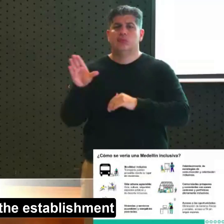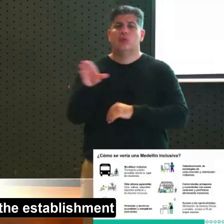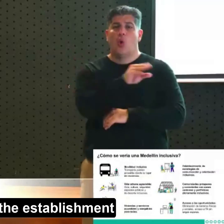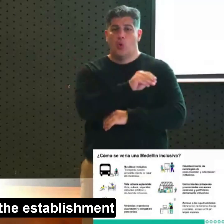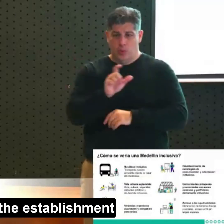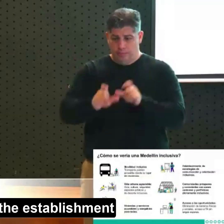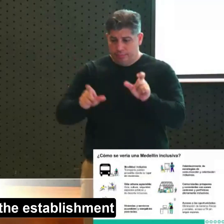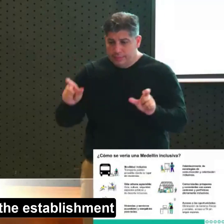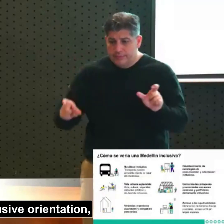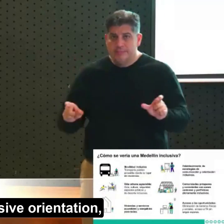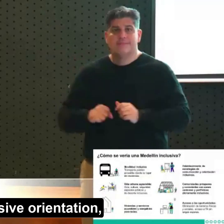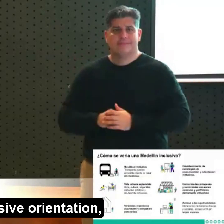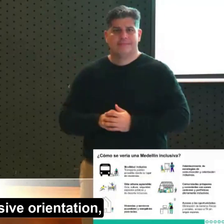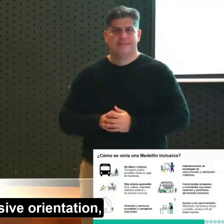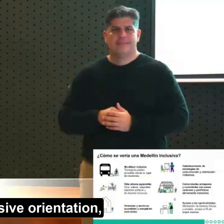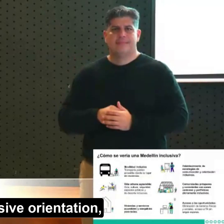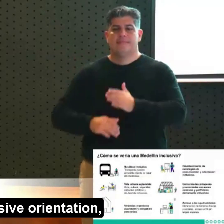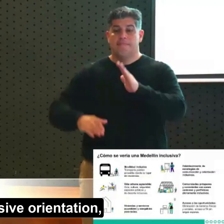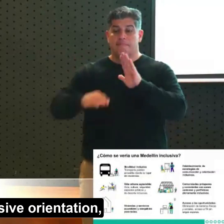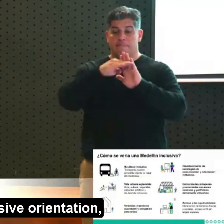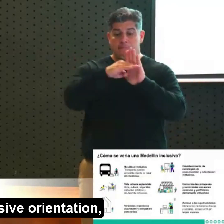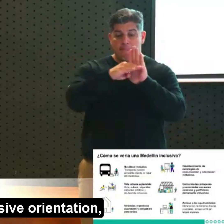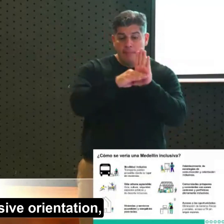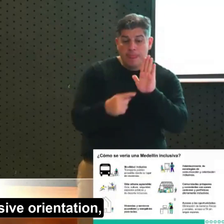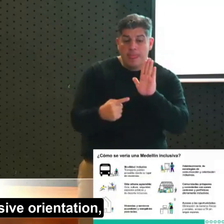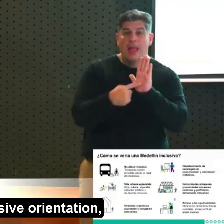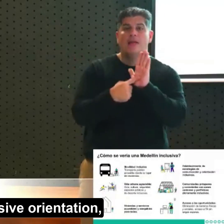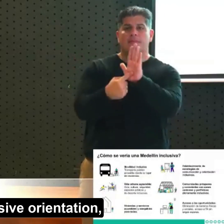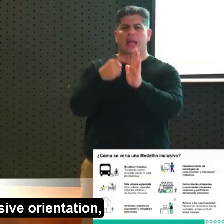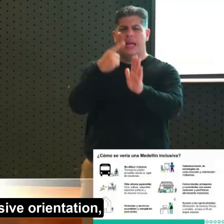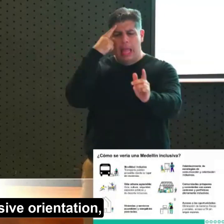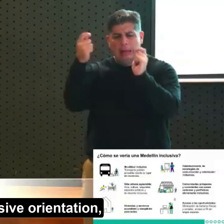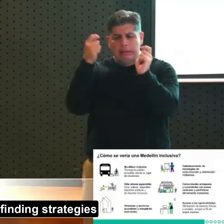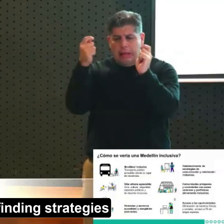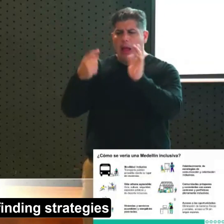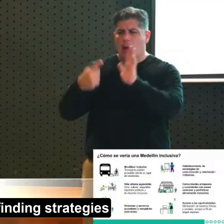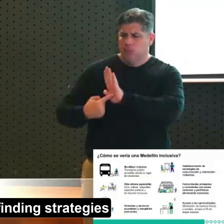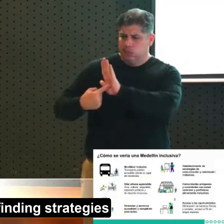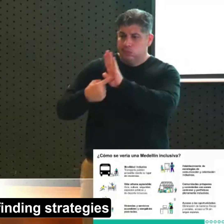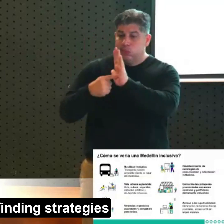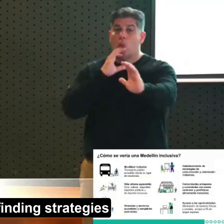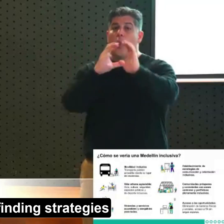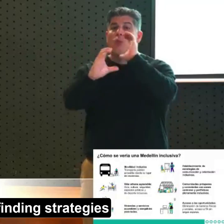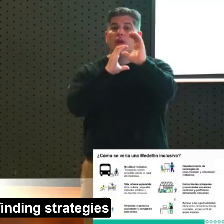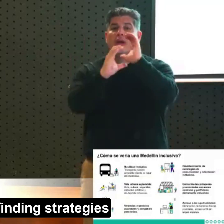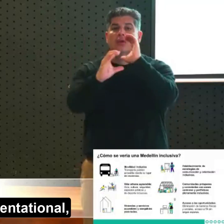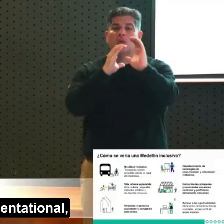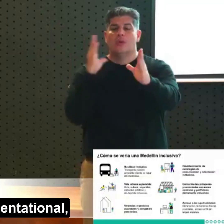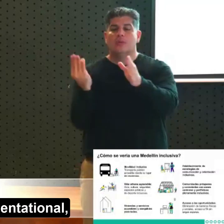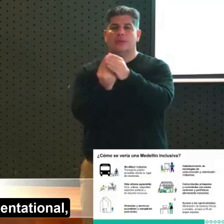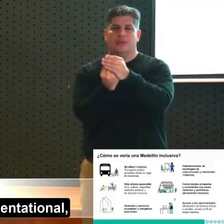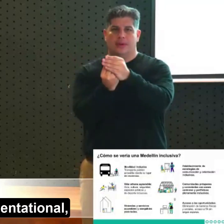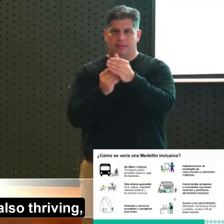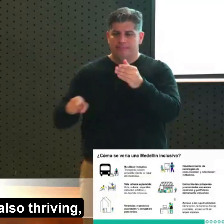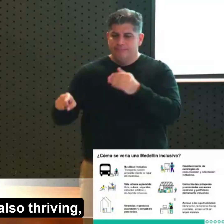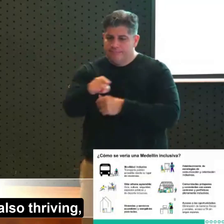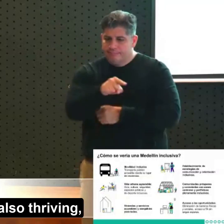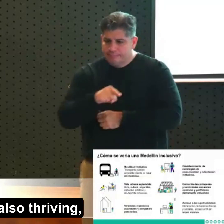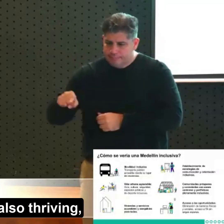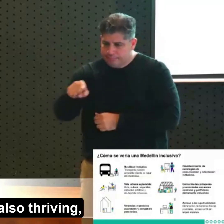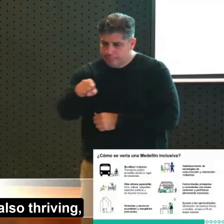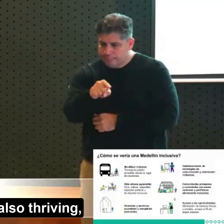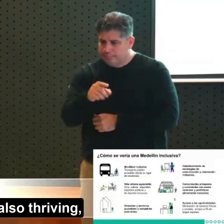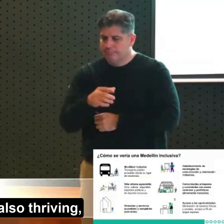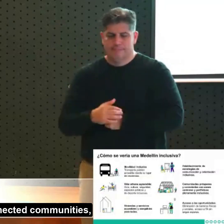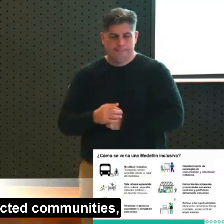the establishment of inclusive orientation and wayfinding strategies, orientational, and